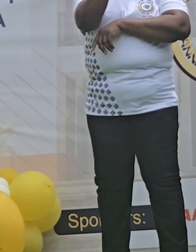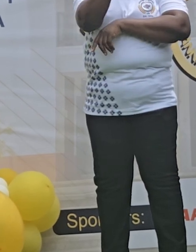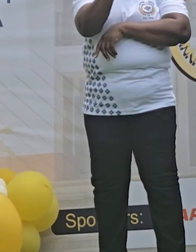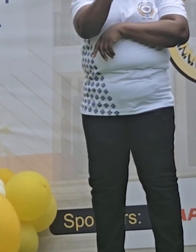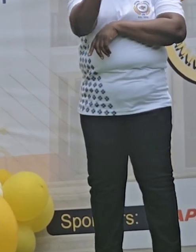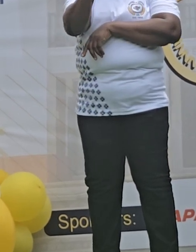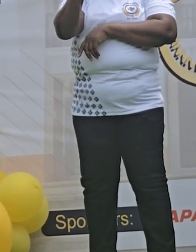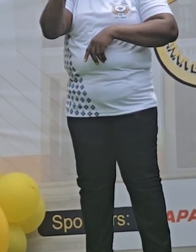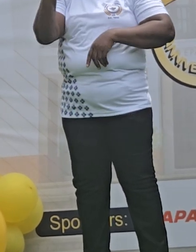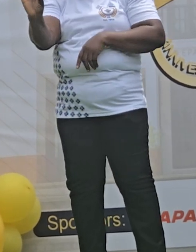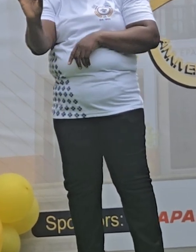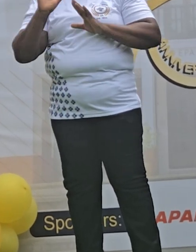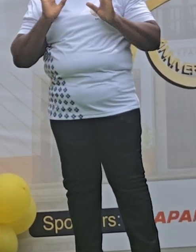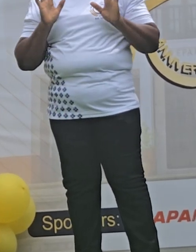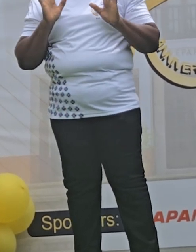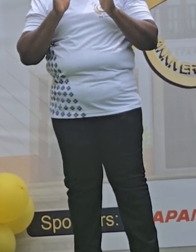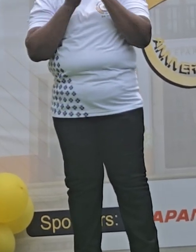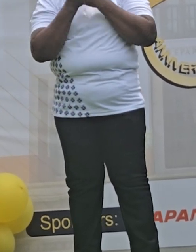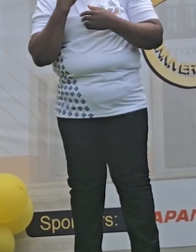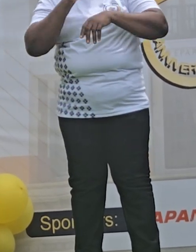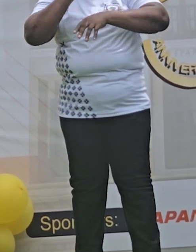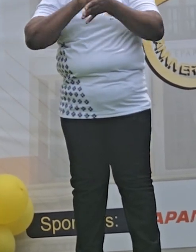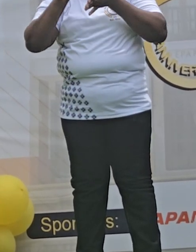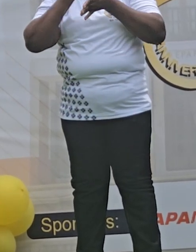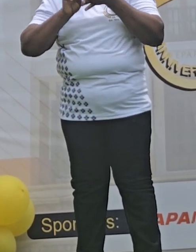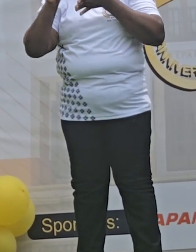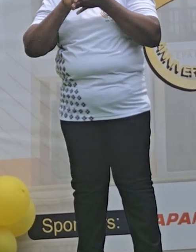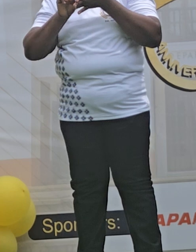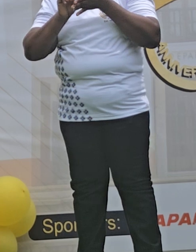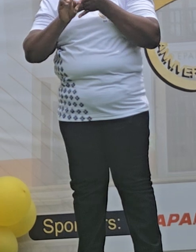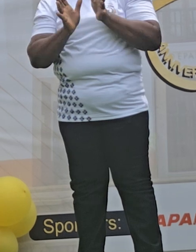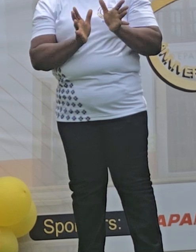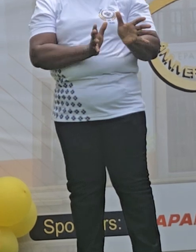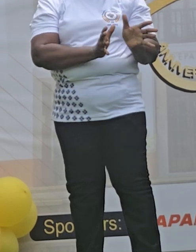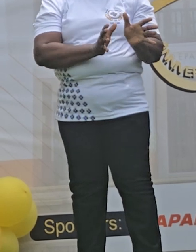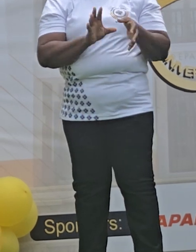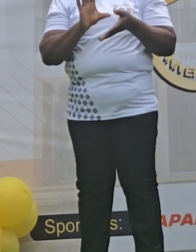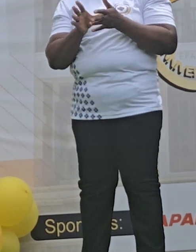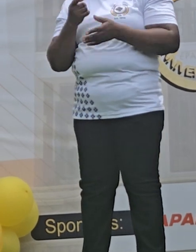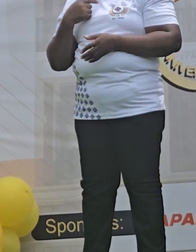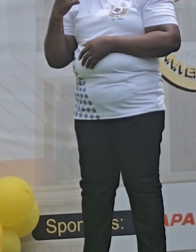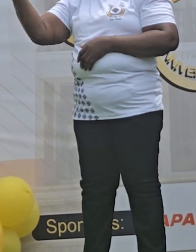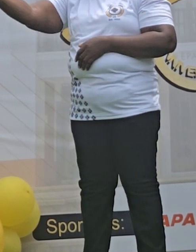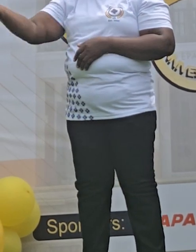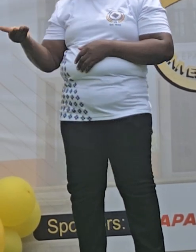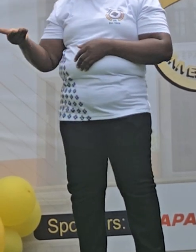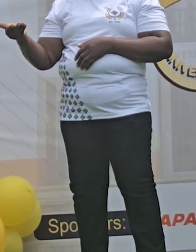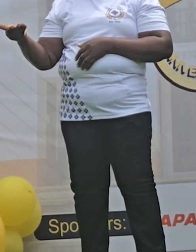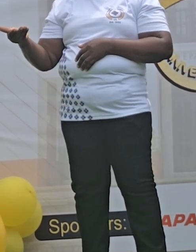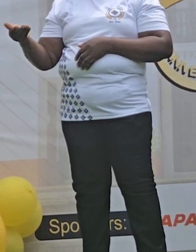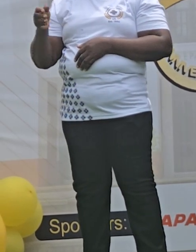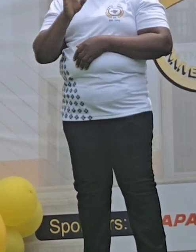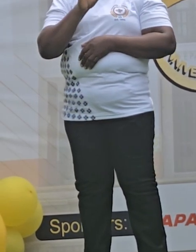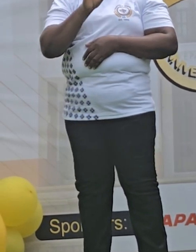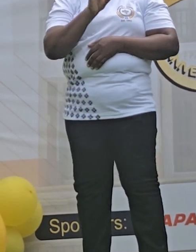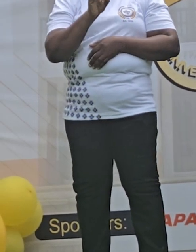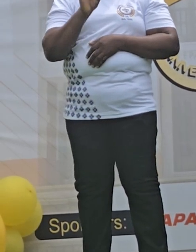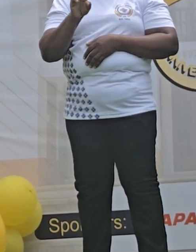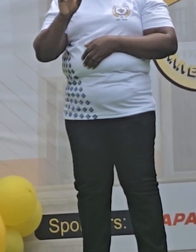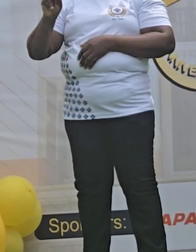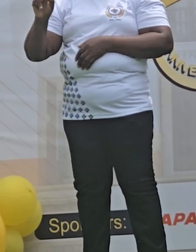1949 by the university. And then they invited Dr. K. Buzia to